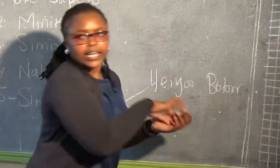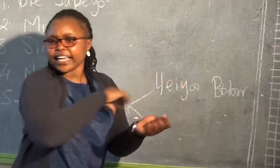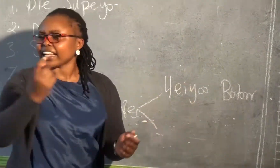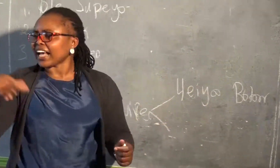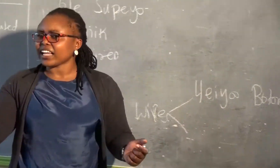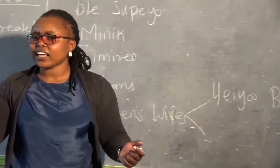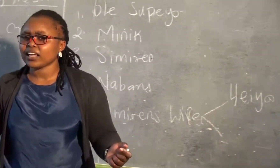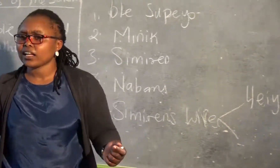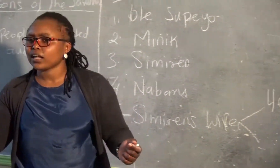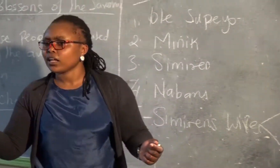And other?